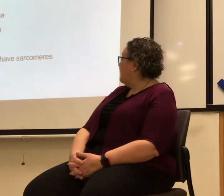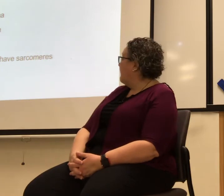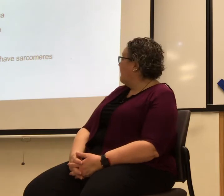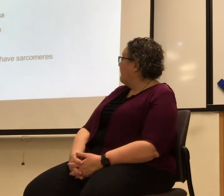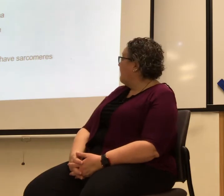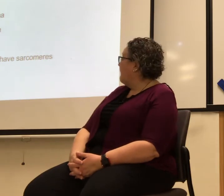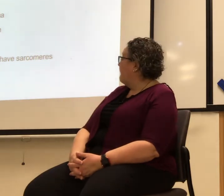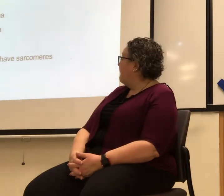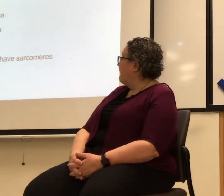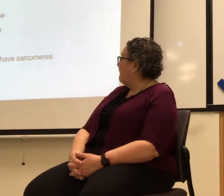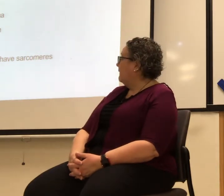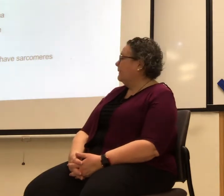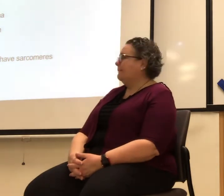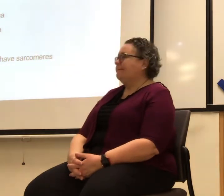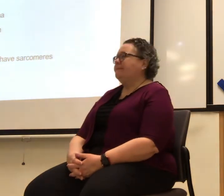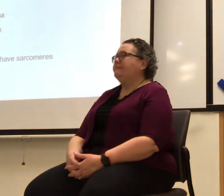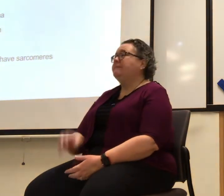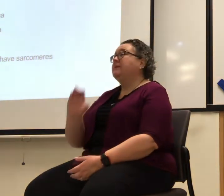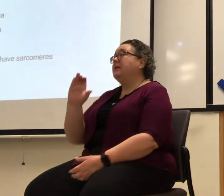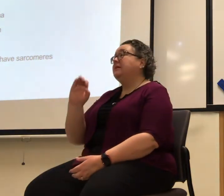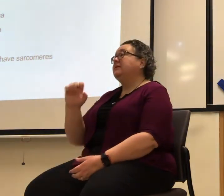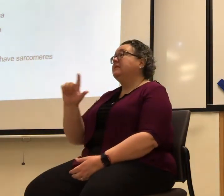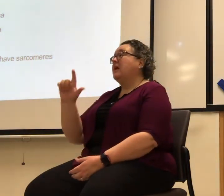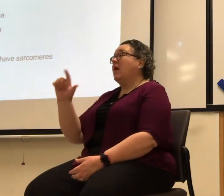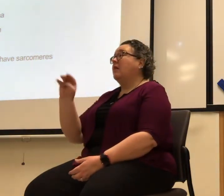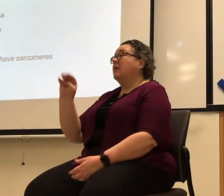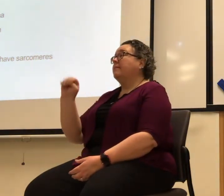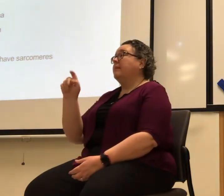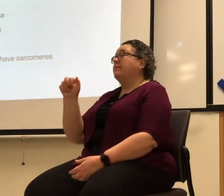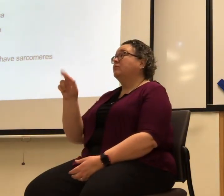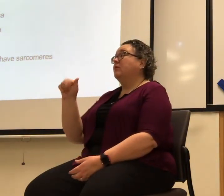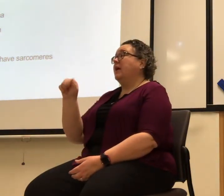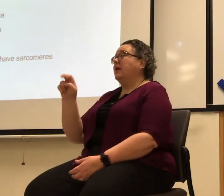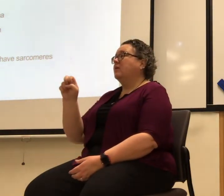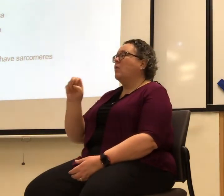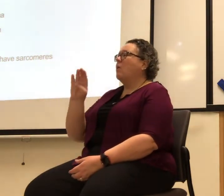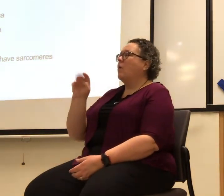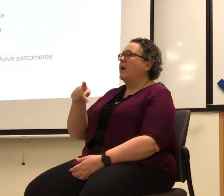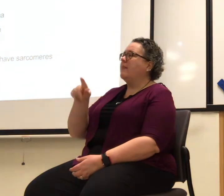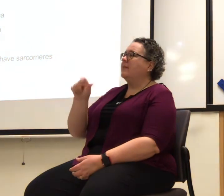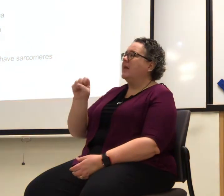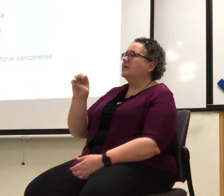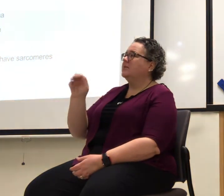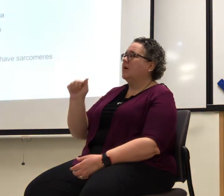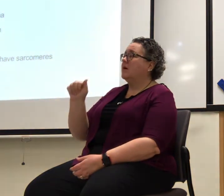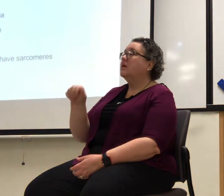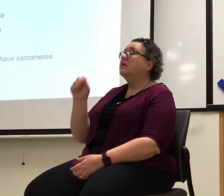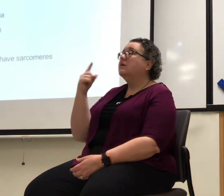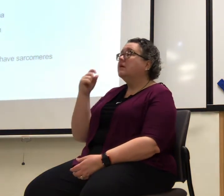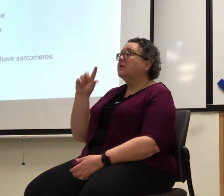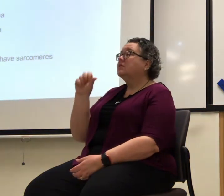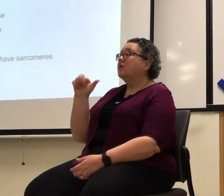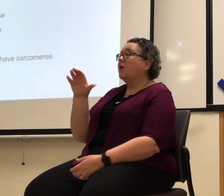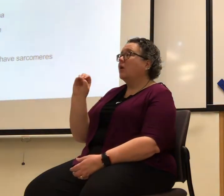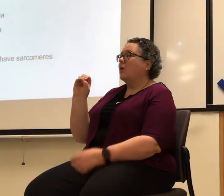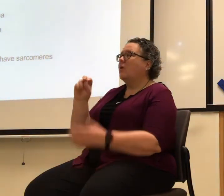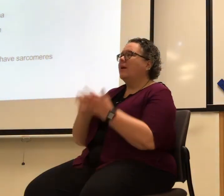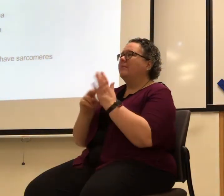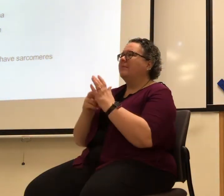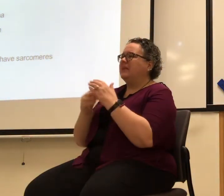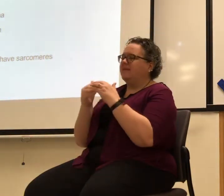Cell membrane or plasma membrane, same thing. Sarco means flesh, okay, so that's why you see sarco a lot. So the